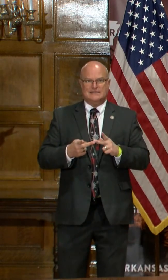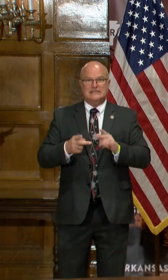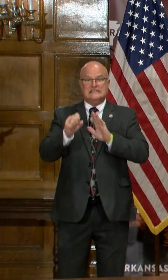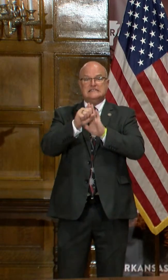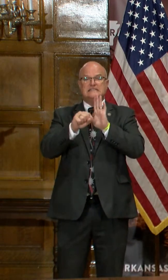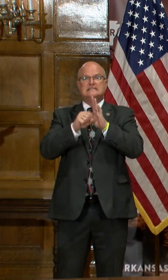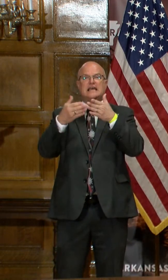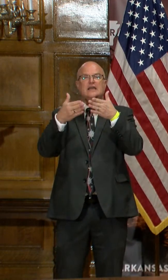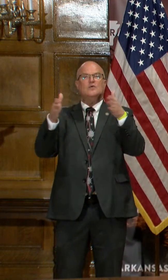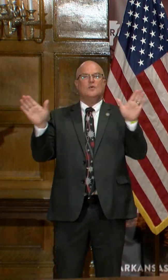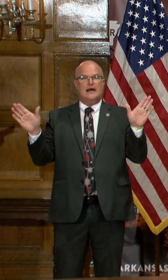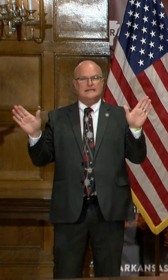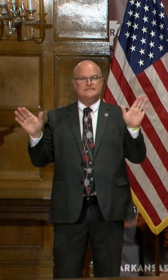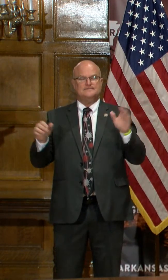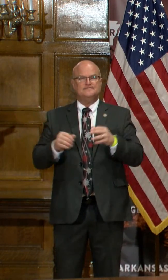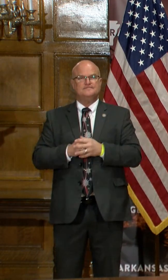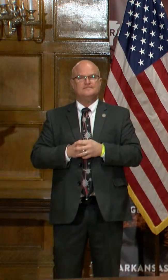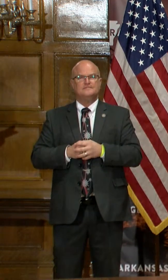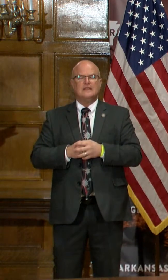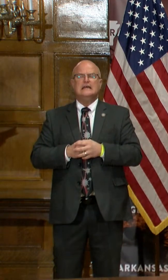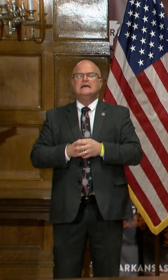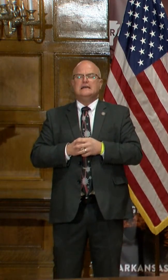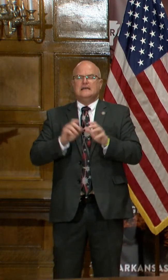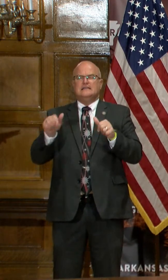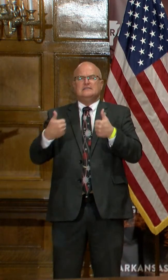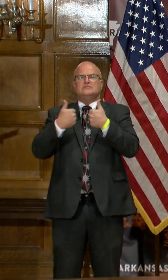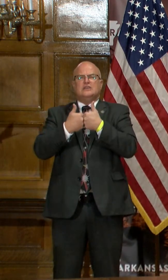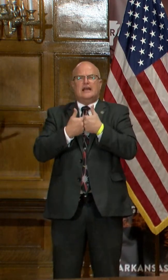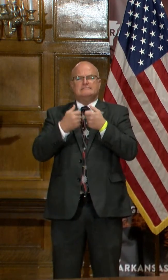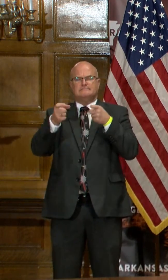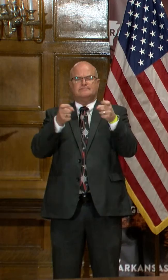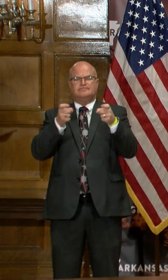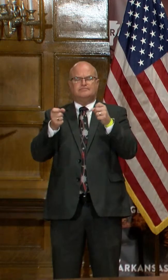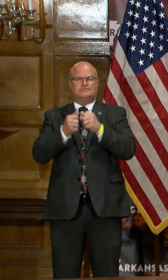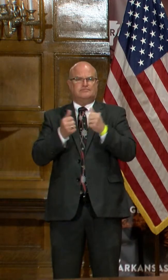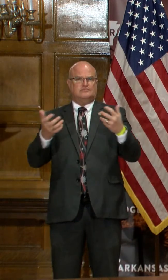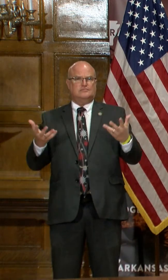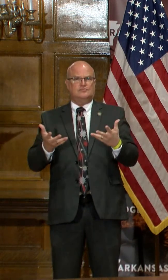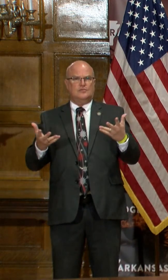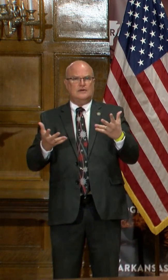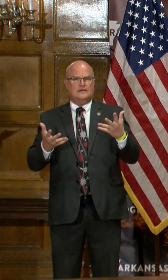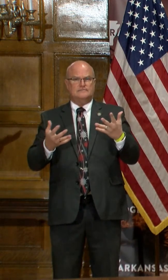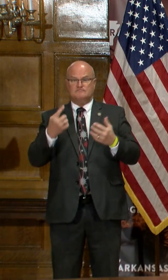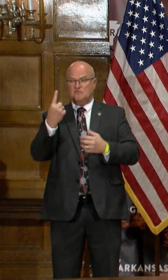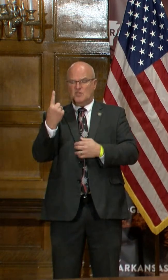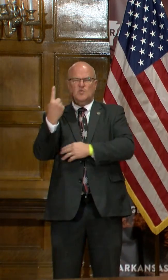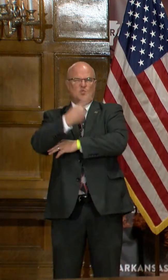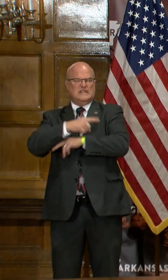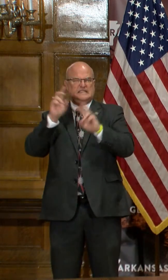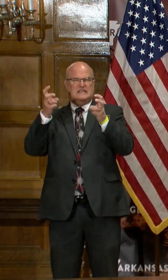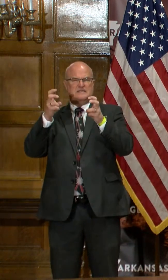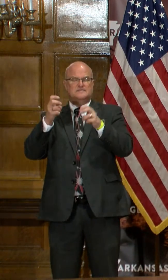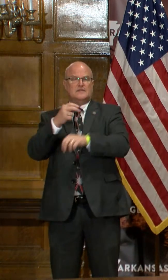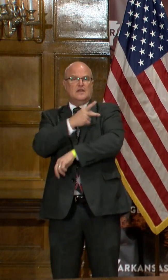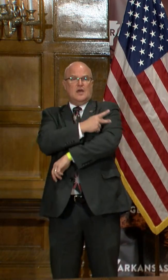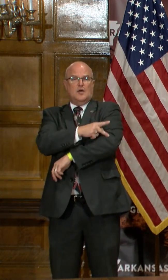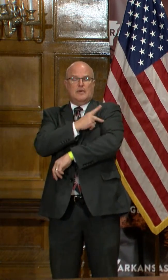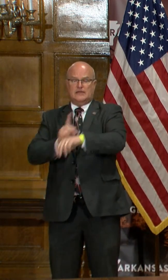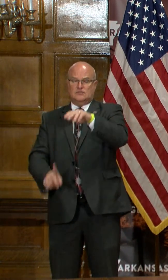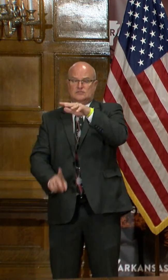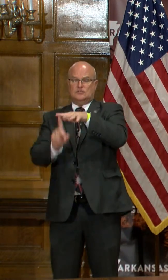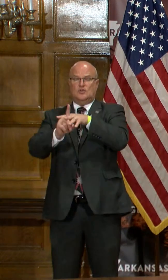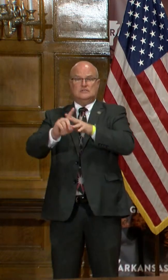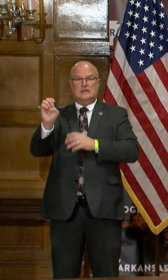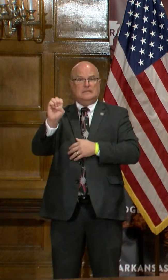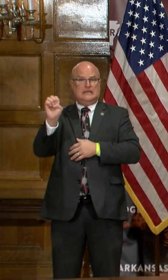level. Let me just briefly explain to you the challenge that we're trying to deal with. On a given day, a patient may show up in an emergency department